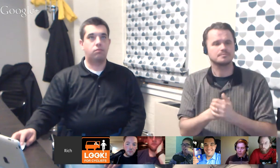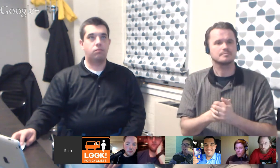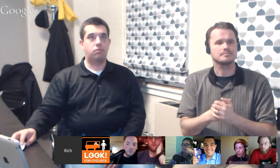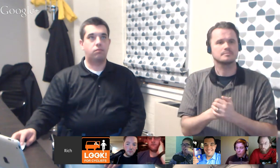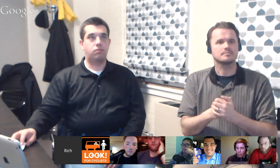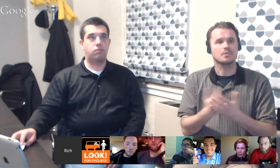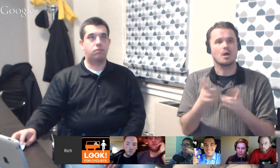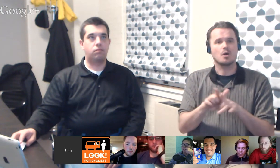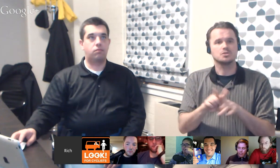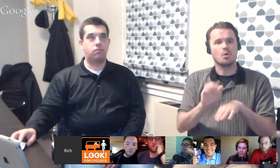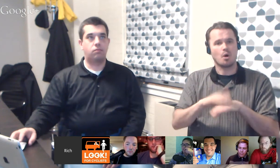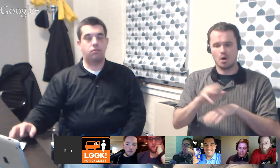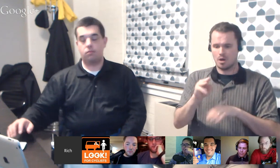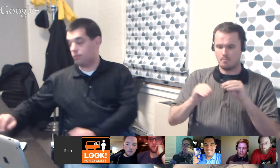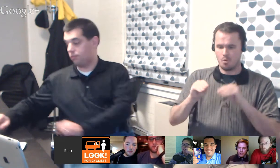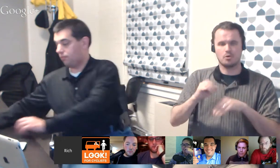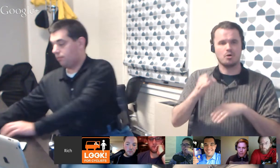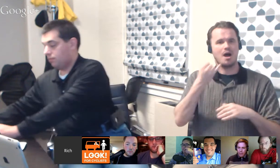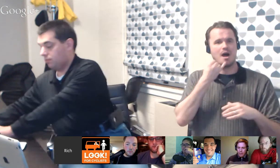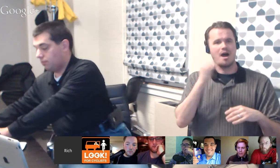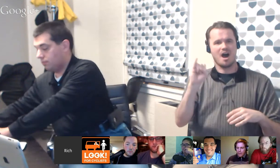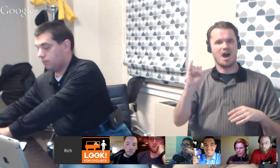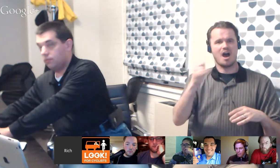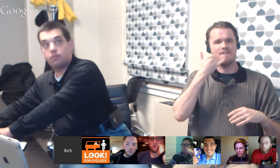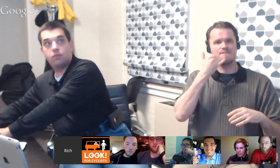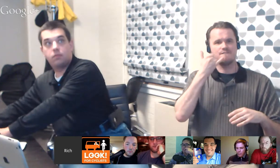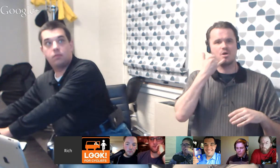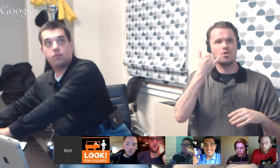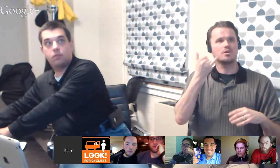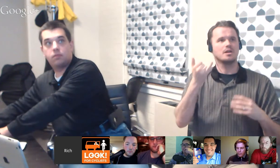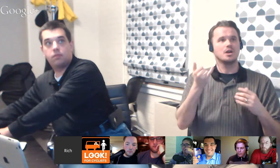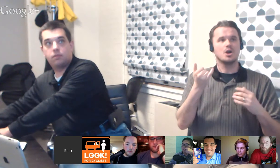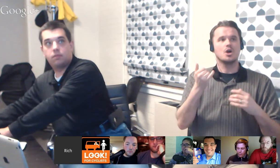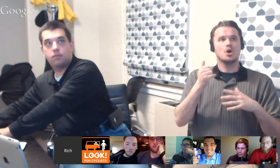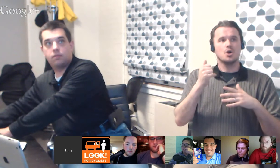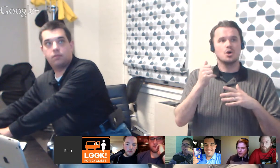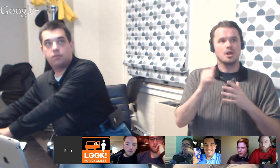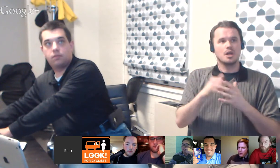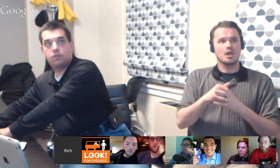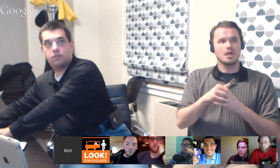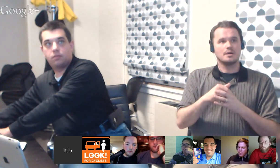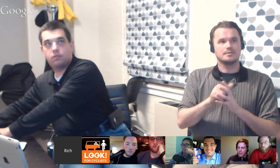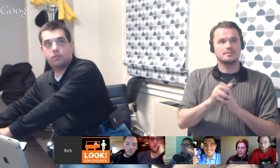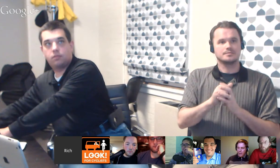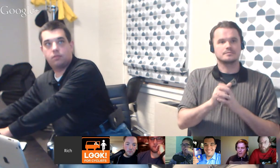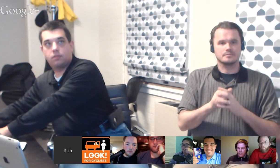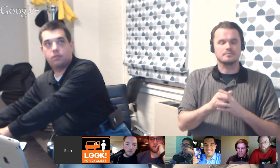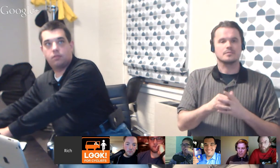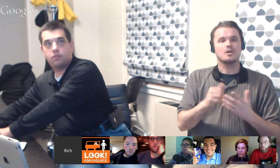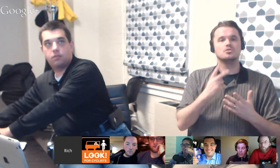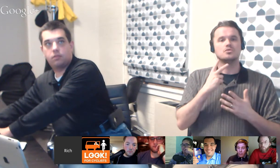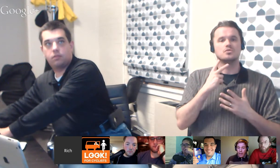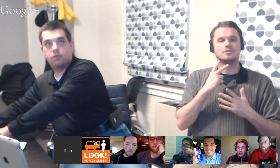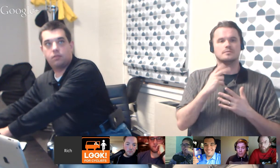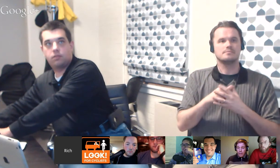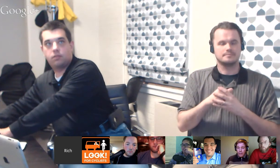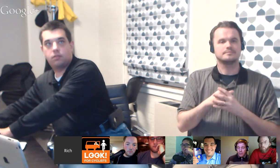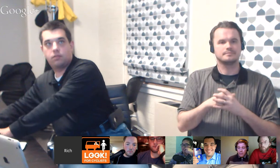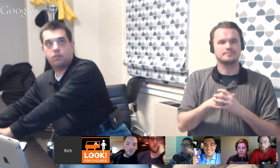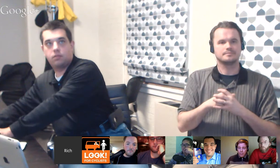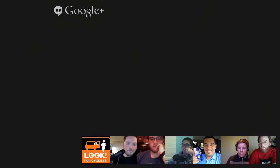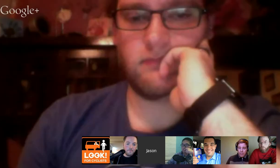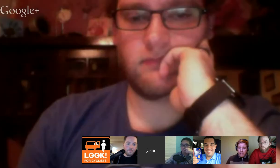And also on mobile, on the iPhone, there's the same screen reader VoiceOver is available. The way you interact with